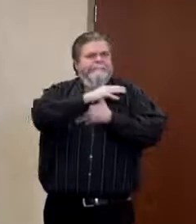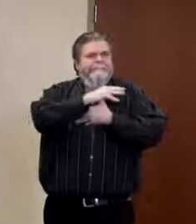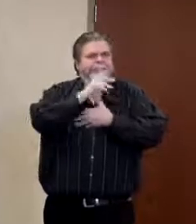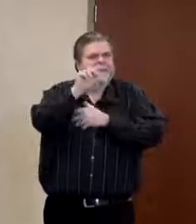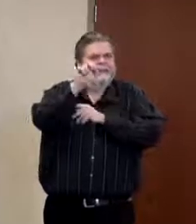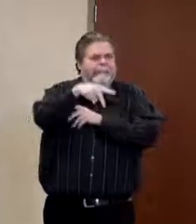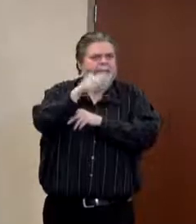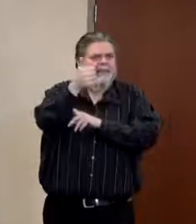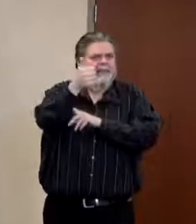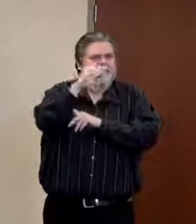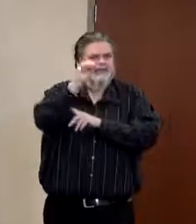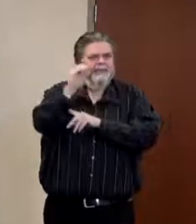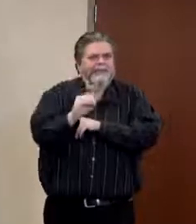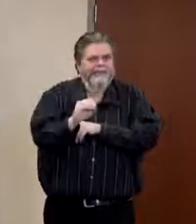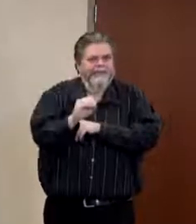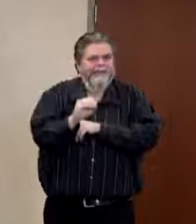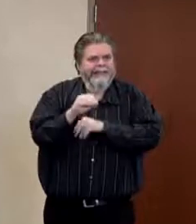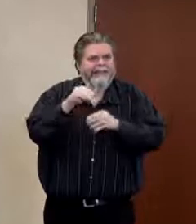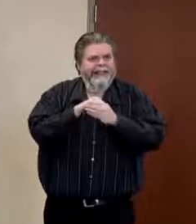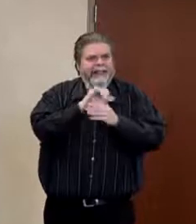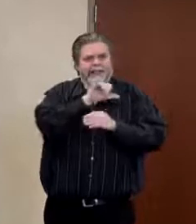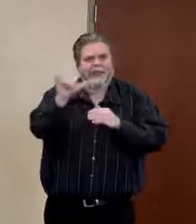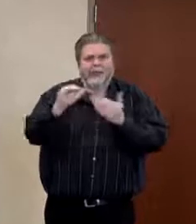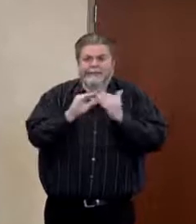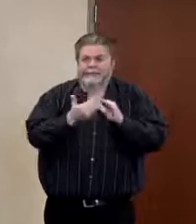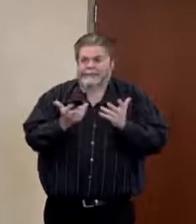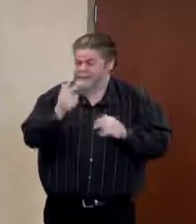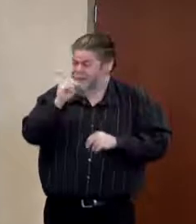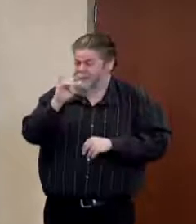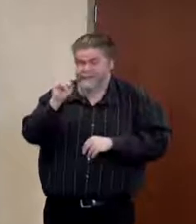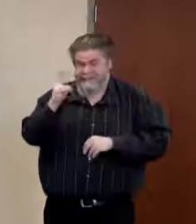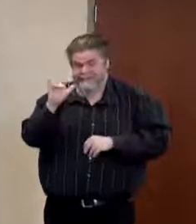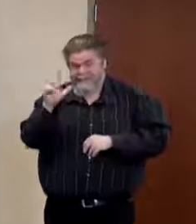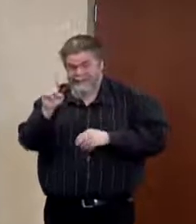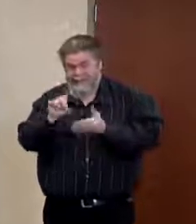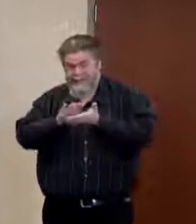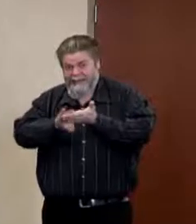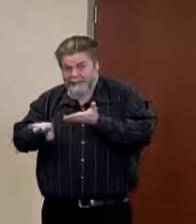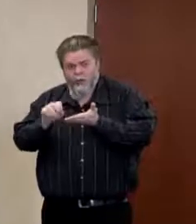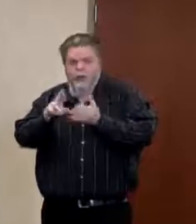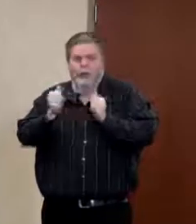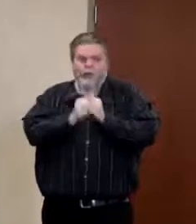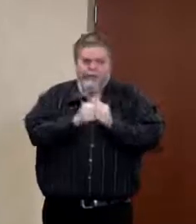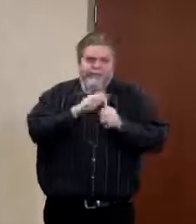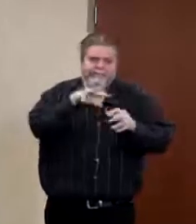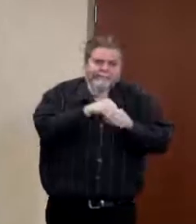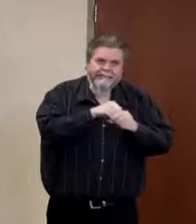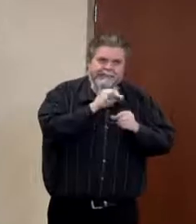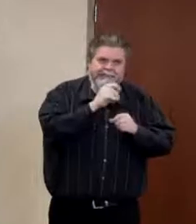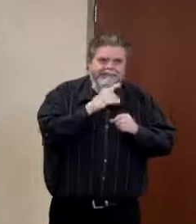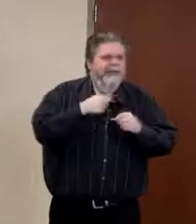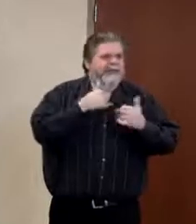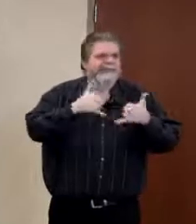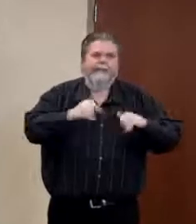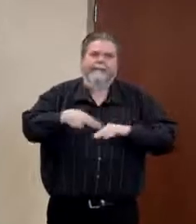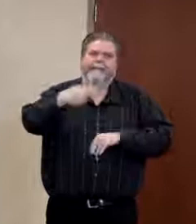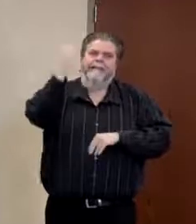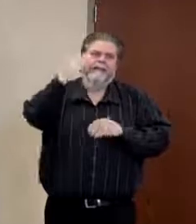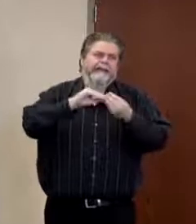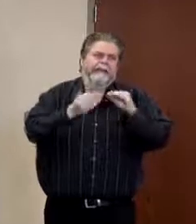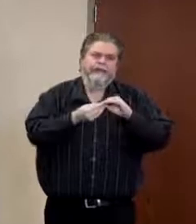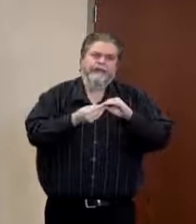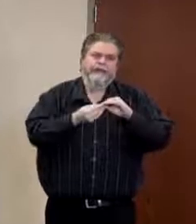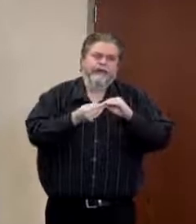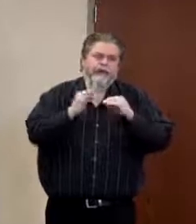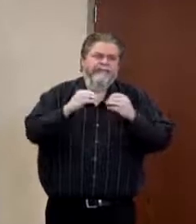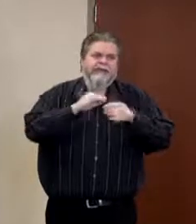in MSAs. I share that because that's important. We got Smithfield, non-Smithfield. We still have a high per capita caseload of COVID in